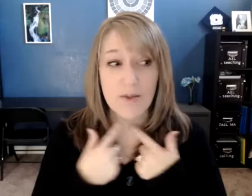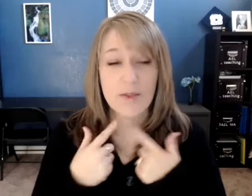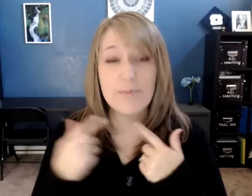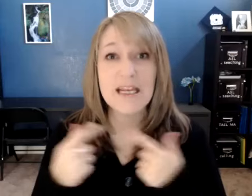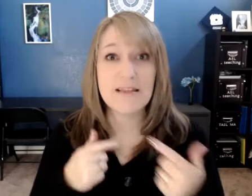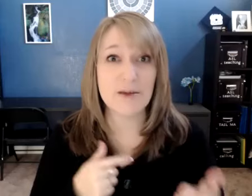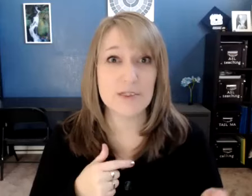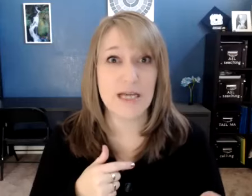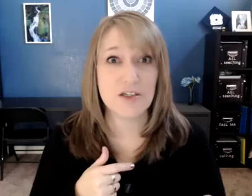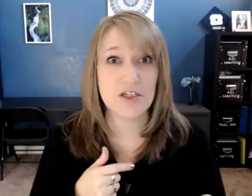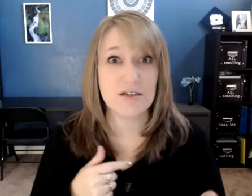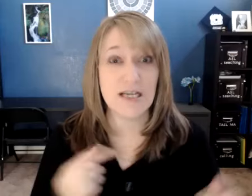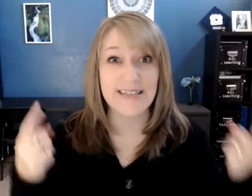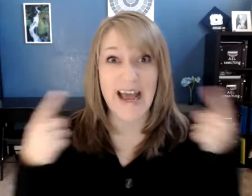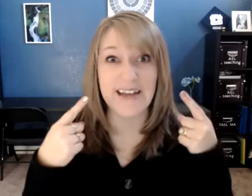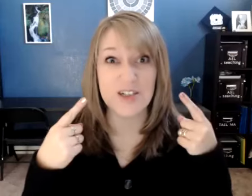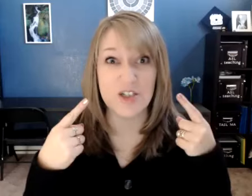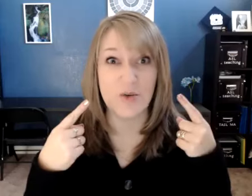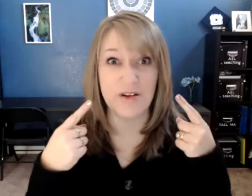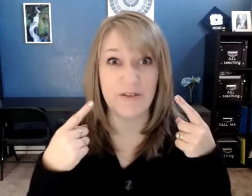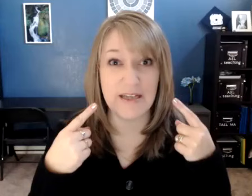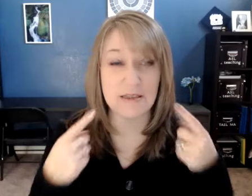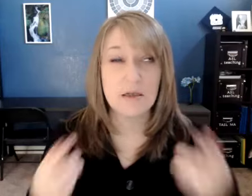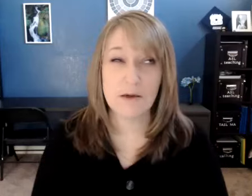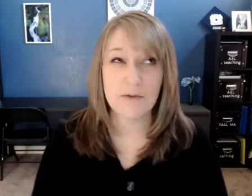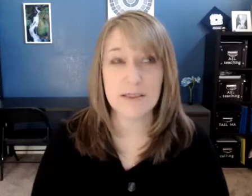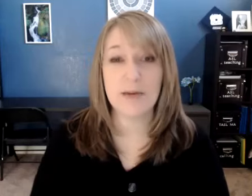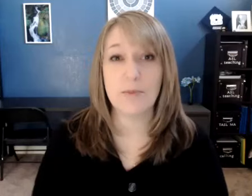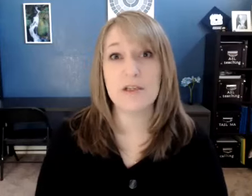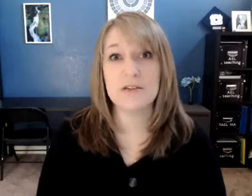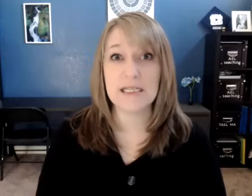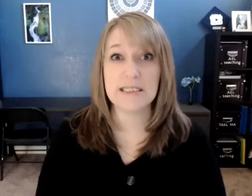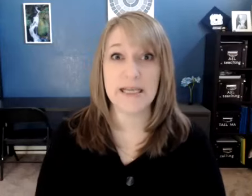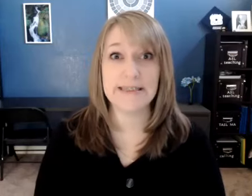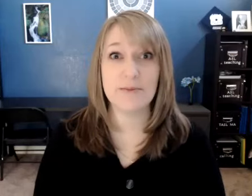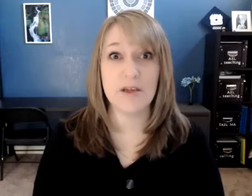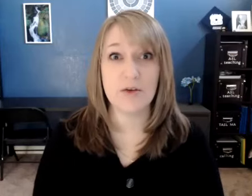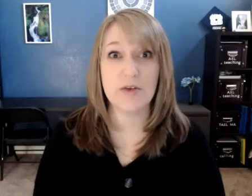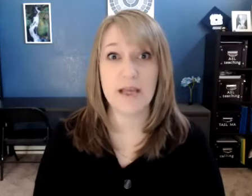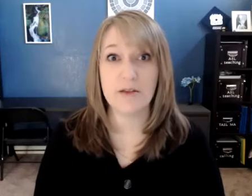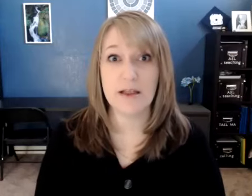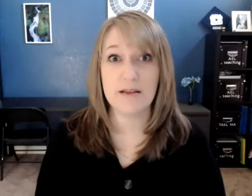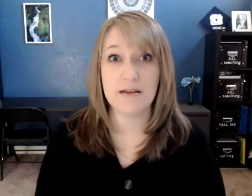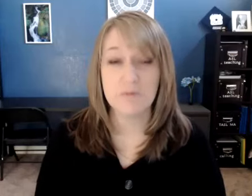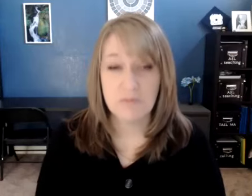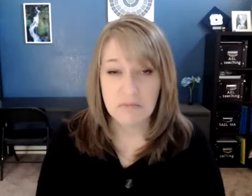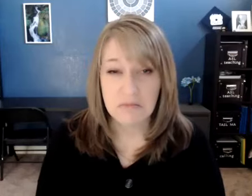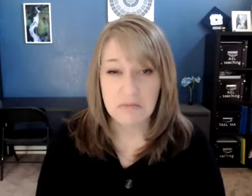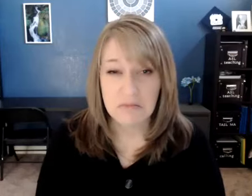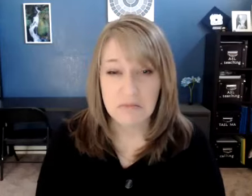the meaning that you attach to your signs has to show on your face. So for example, when you say it's nice to meet you, you can't look like this